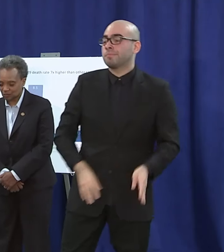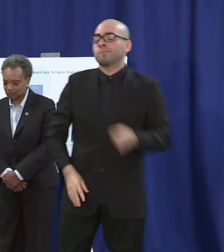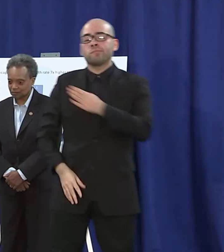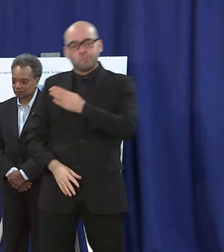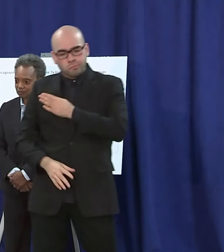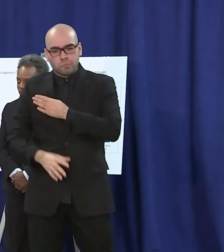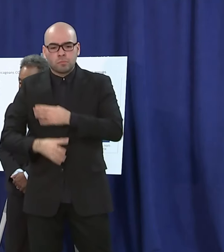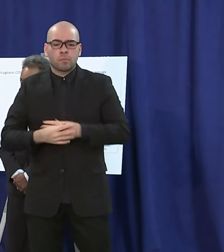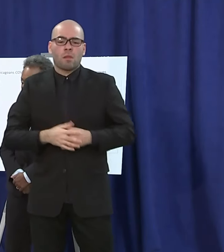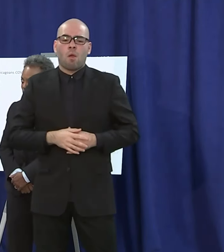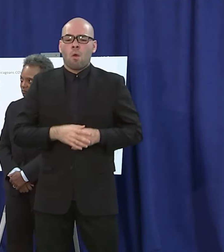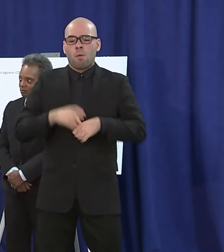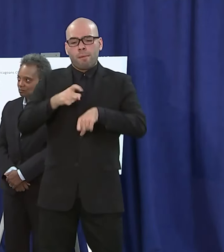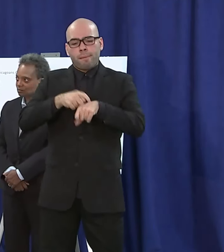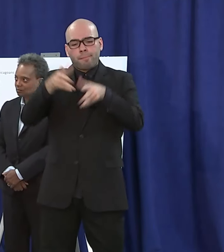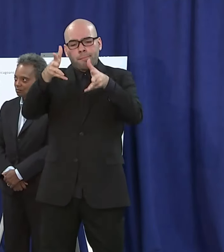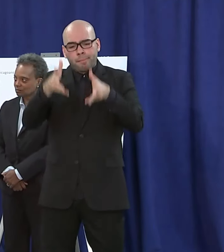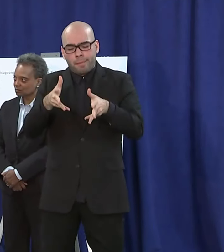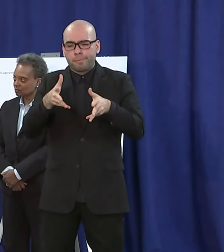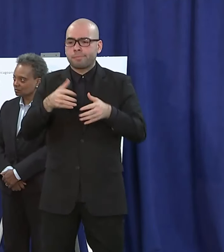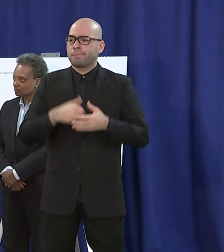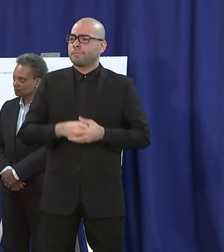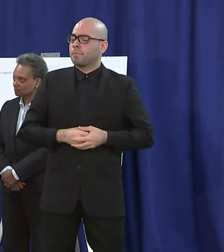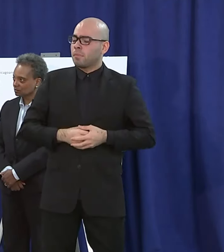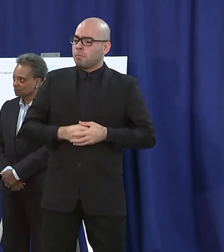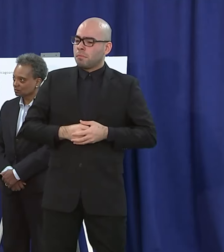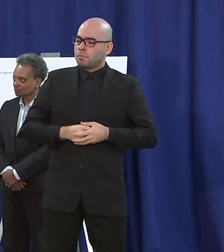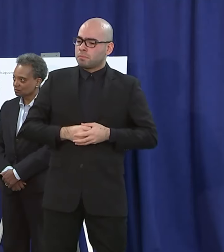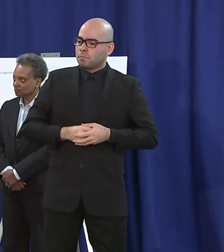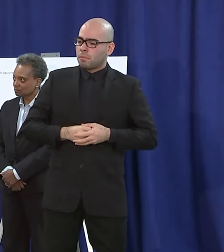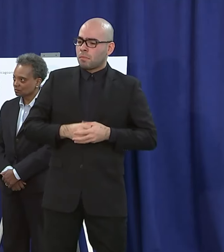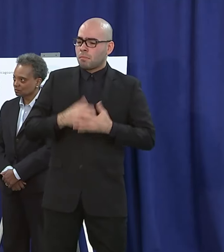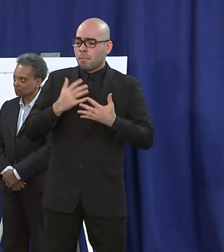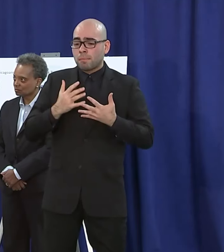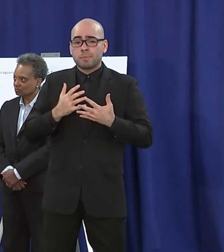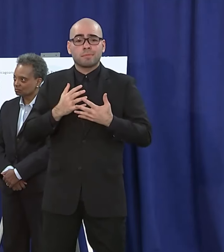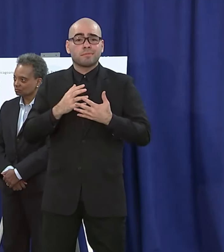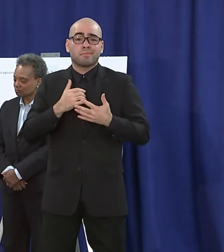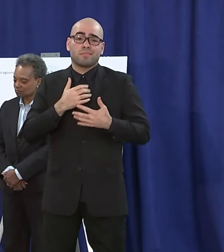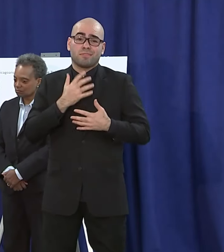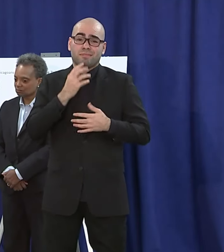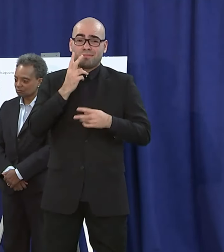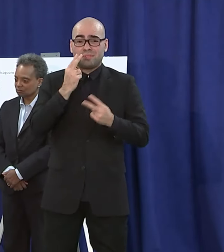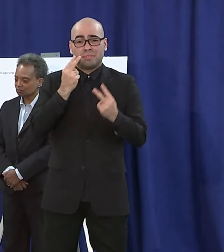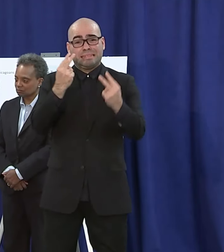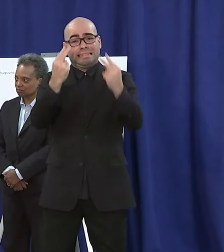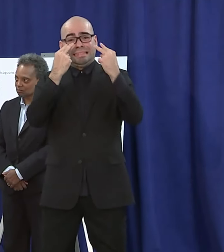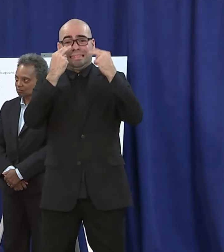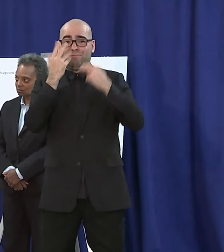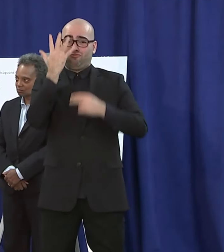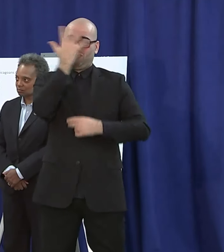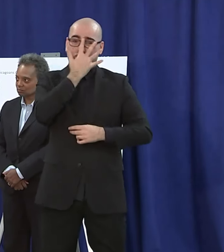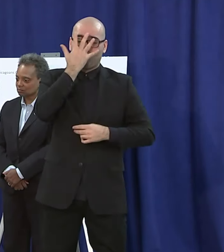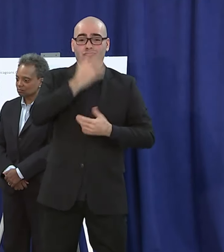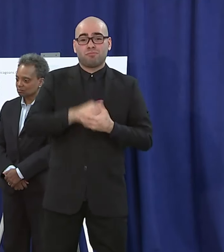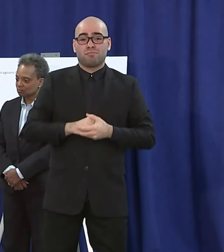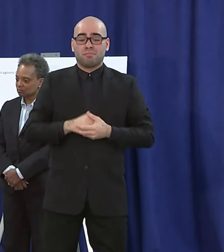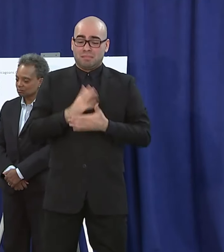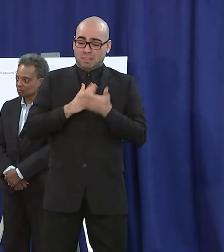our time we have, to maybe lend a human face to some of these